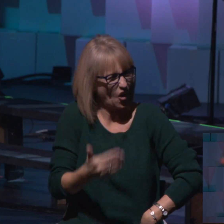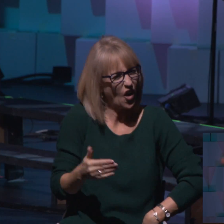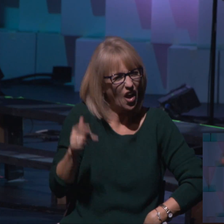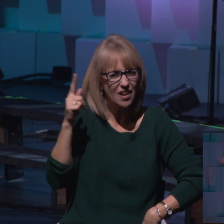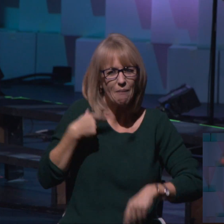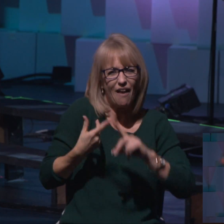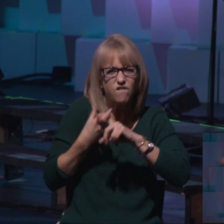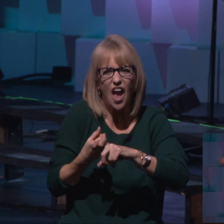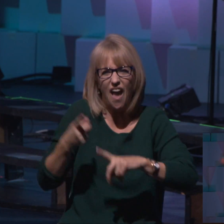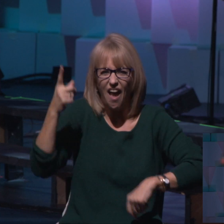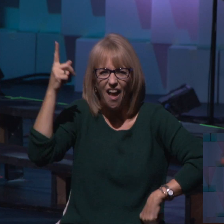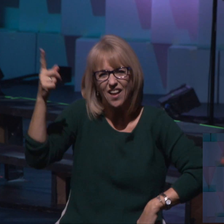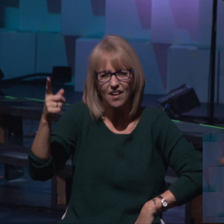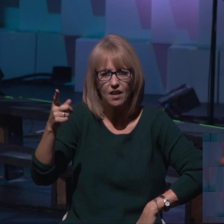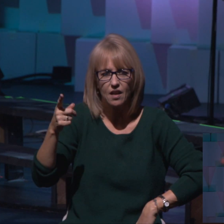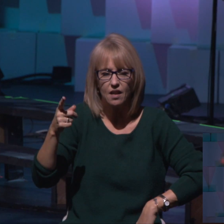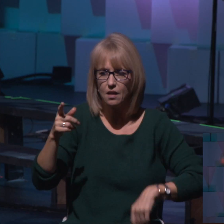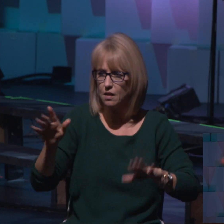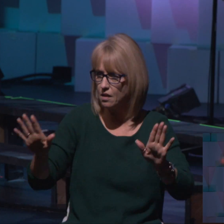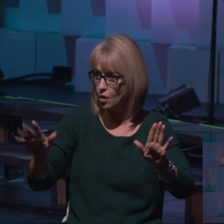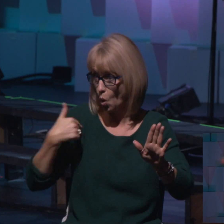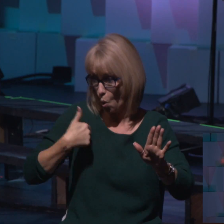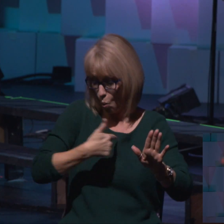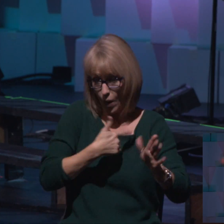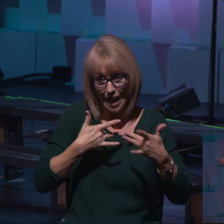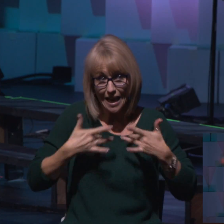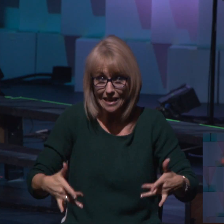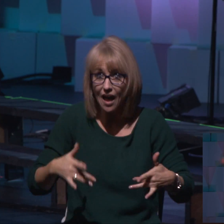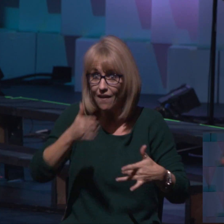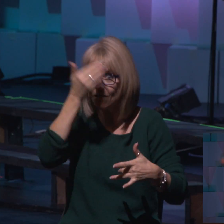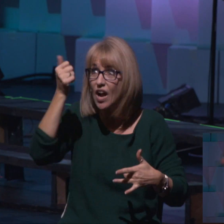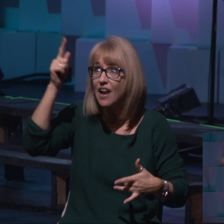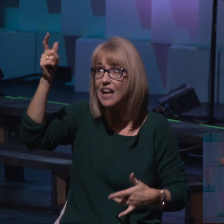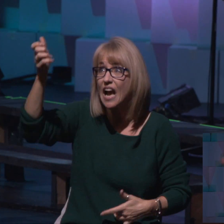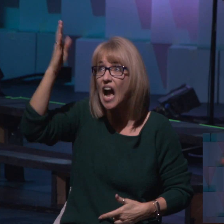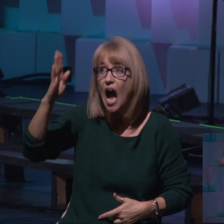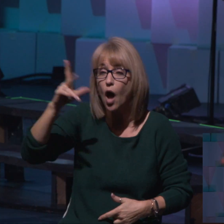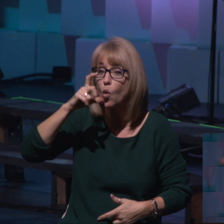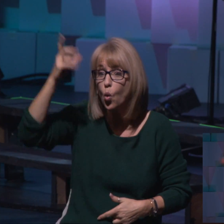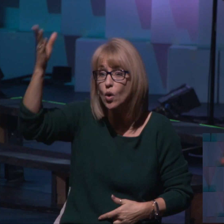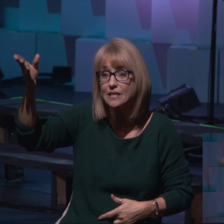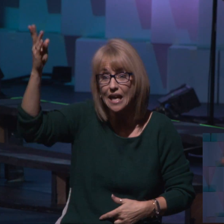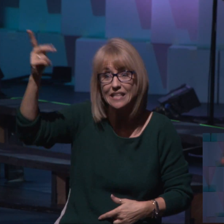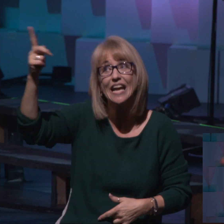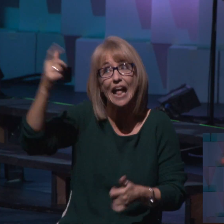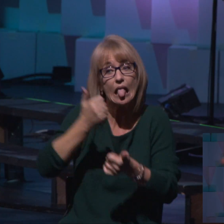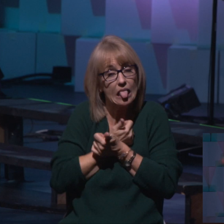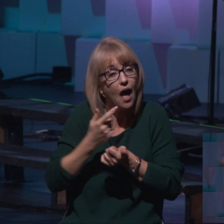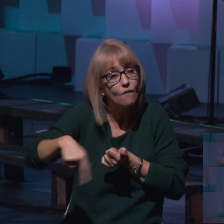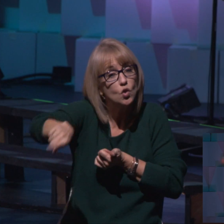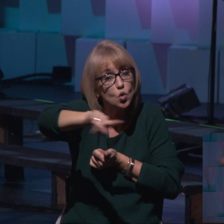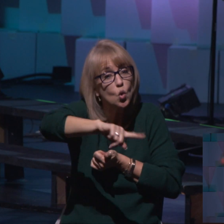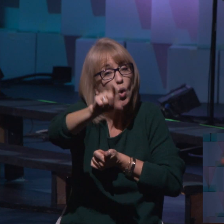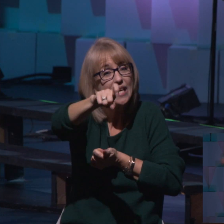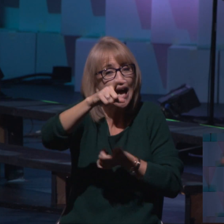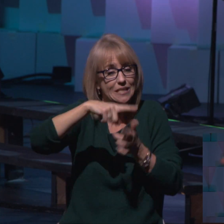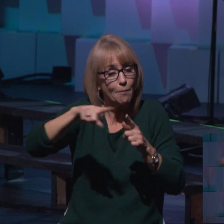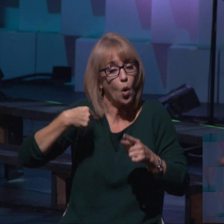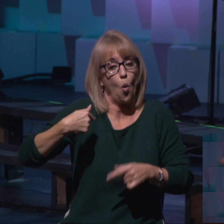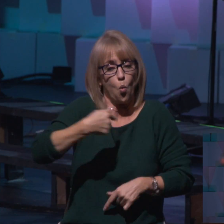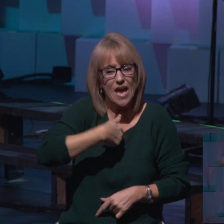are and who he is. Recognizing God loves you, but also recognizing our need for